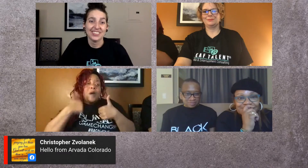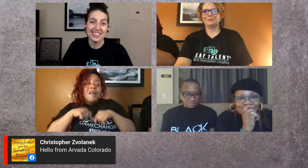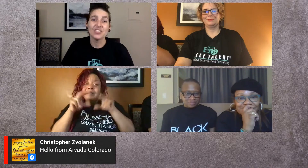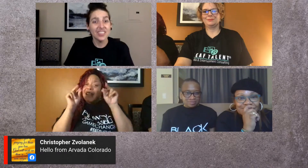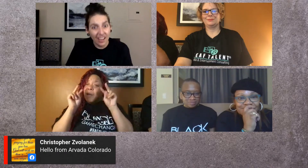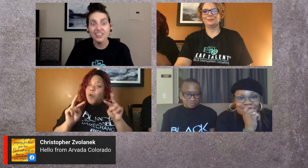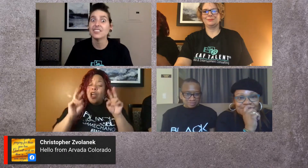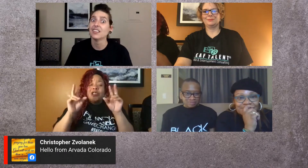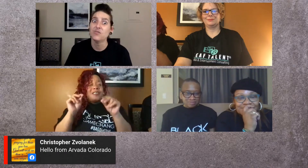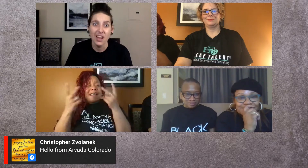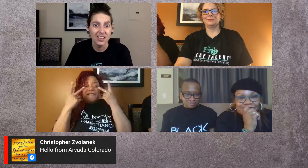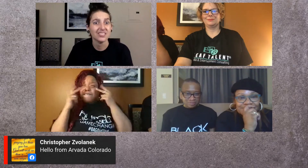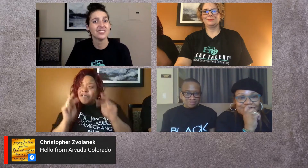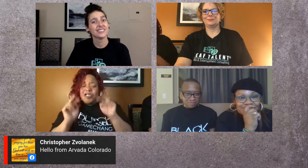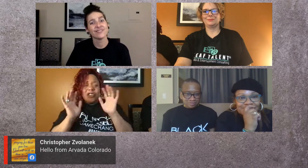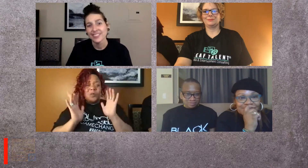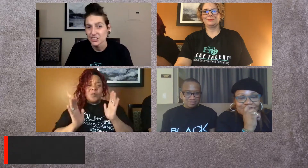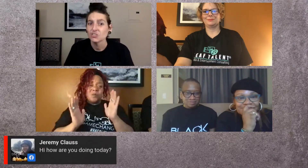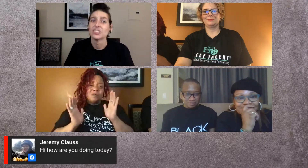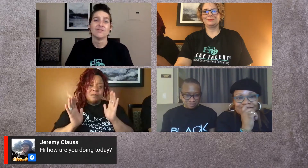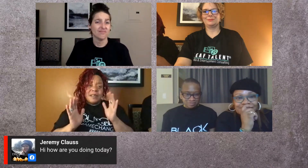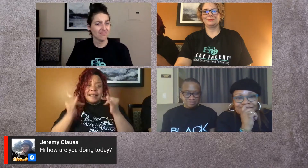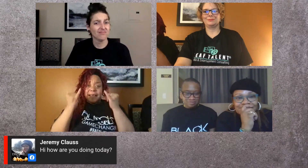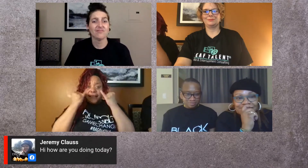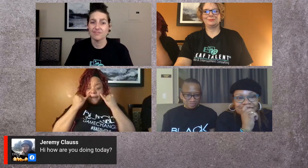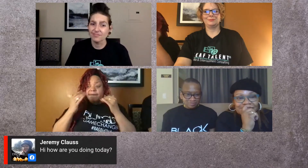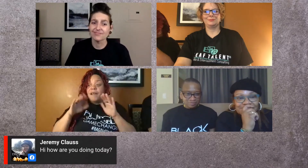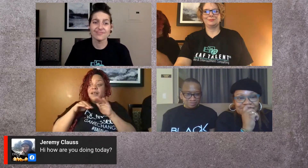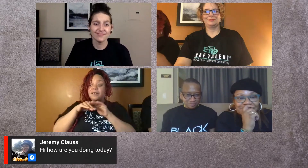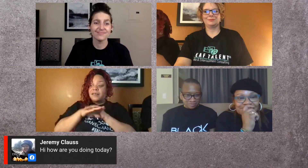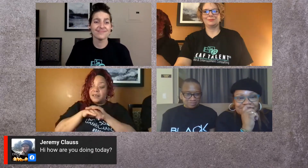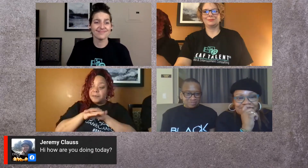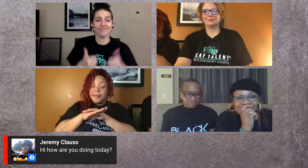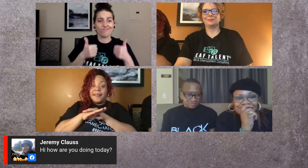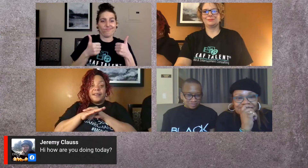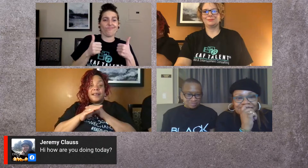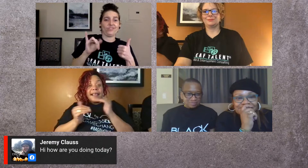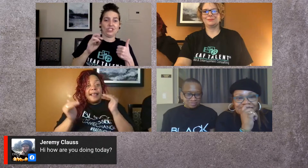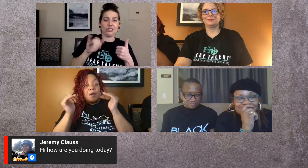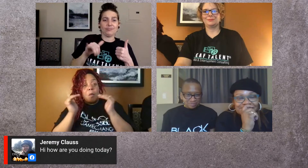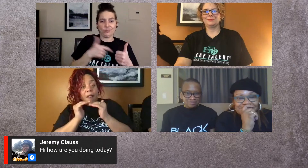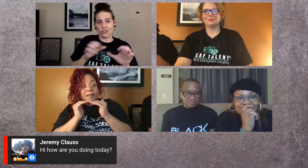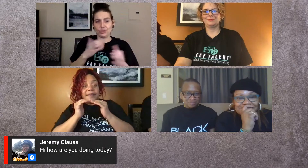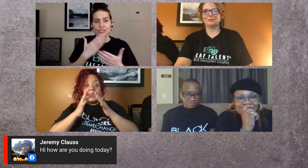And we are so happy that you guys were watching